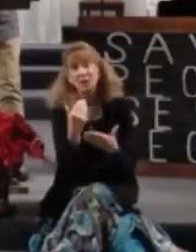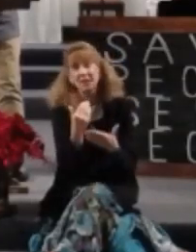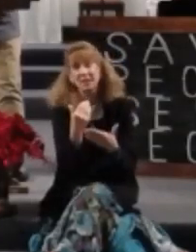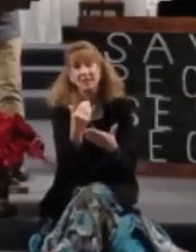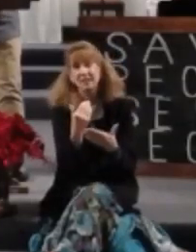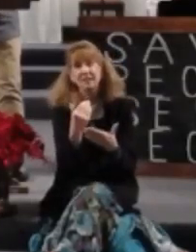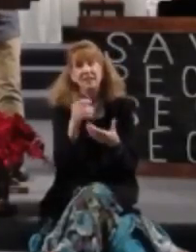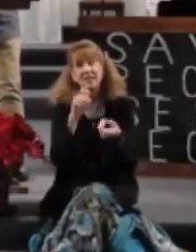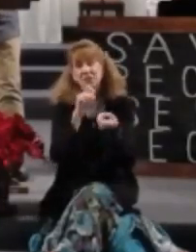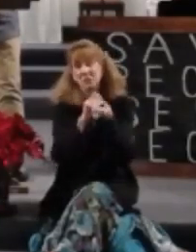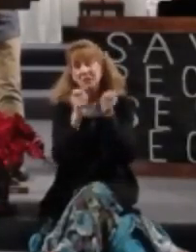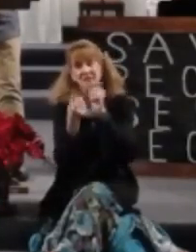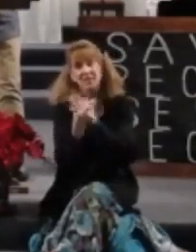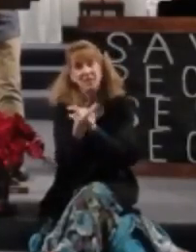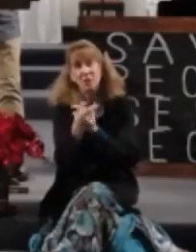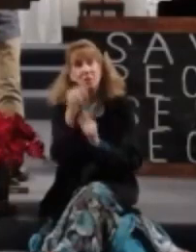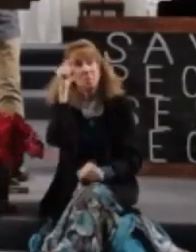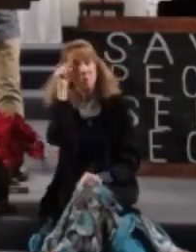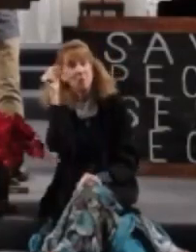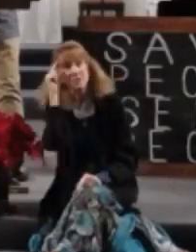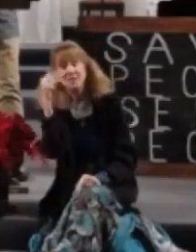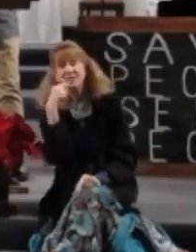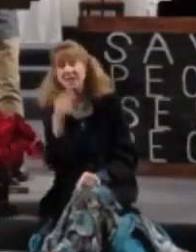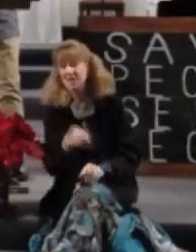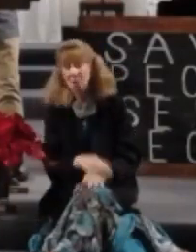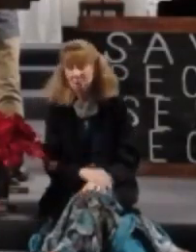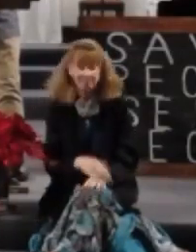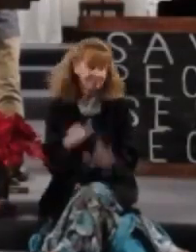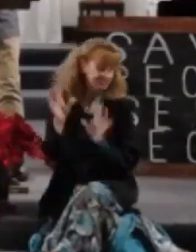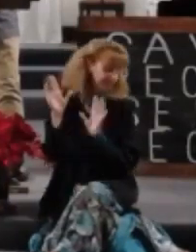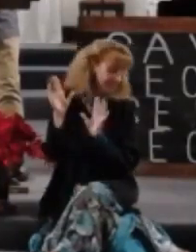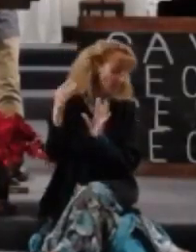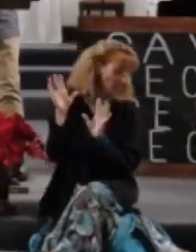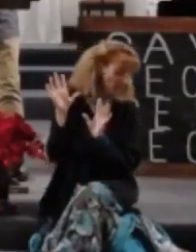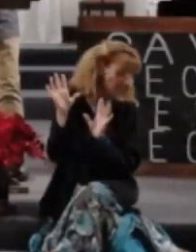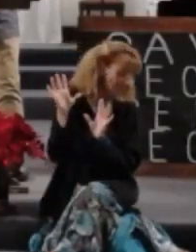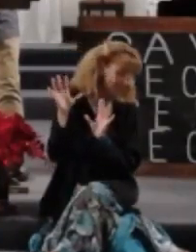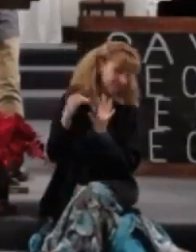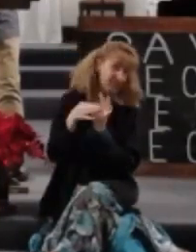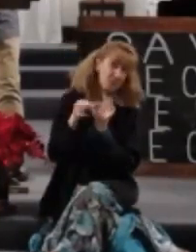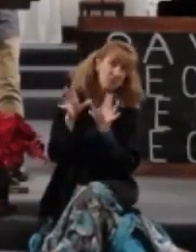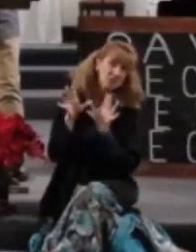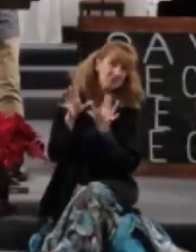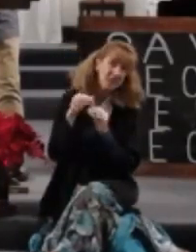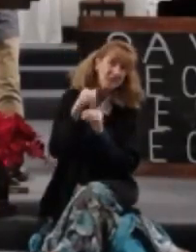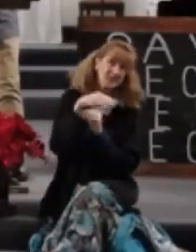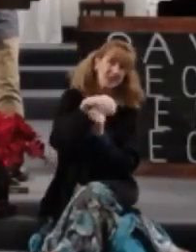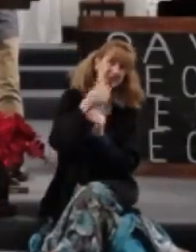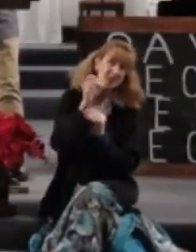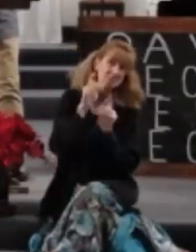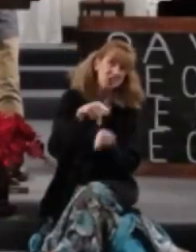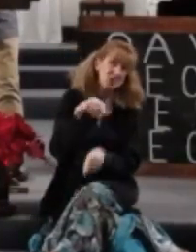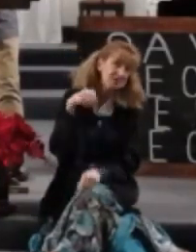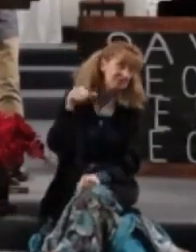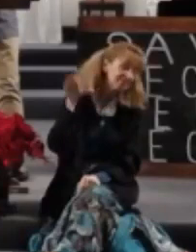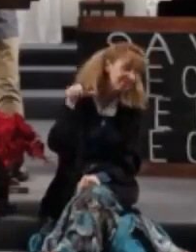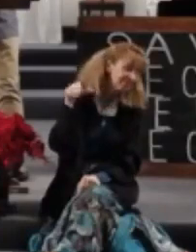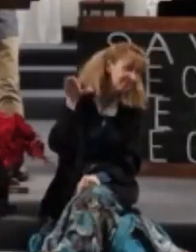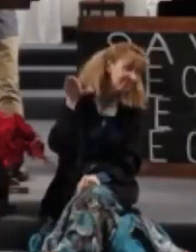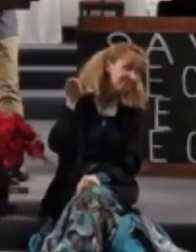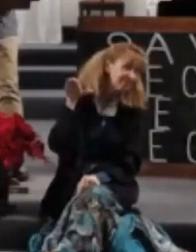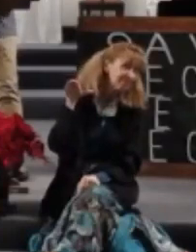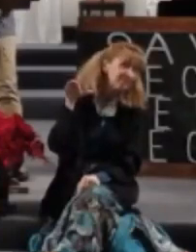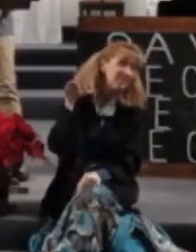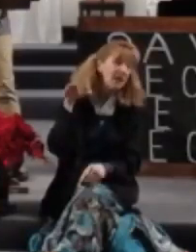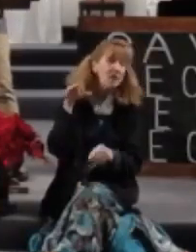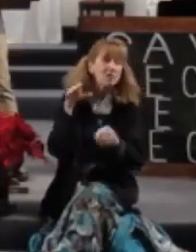the translation for what Moses was saying was, "I don't want to go. I don't want to go. Send somebody else." And then